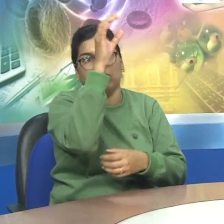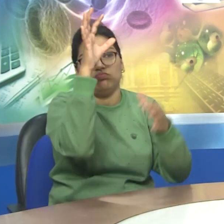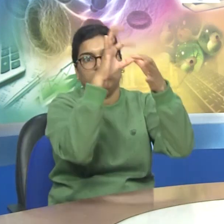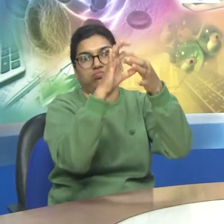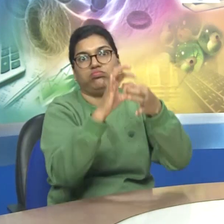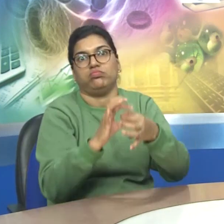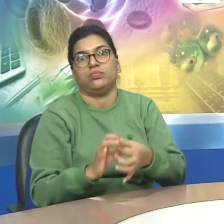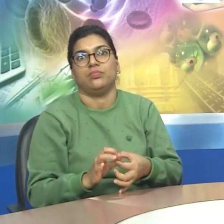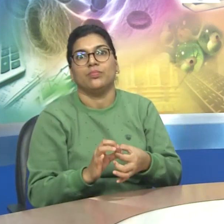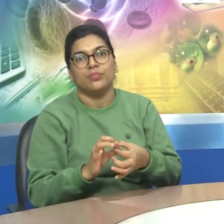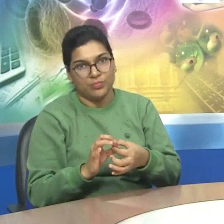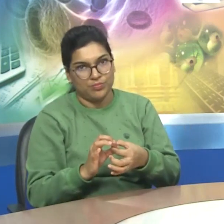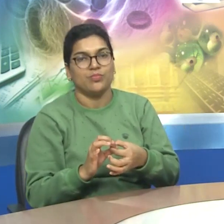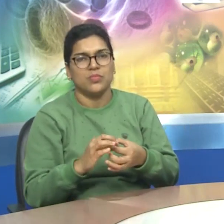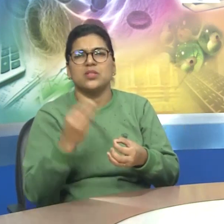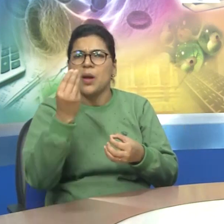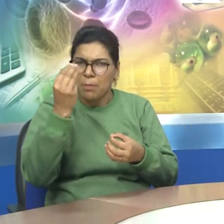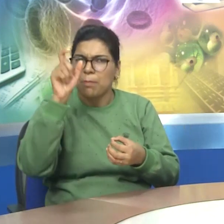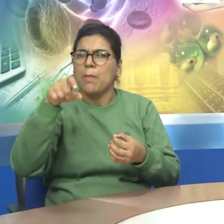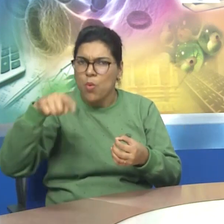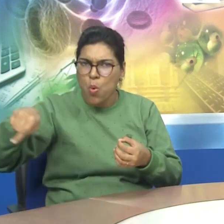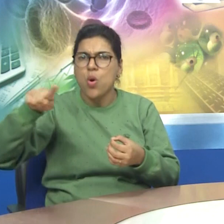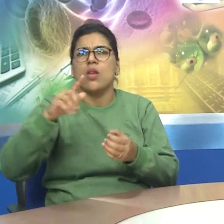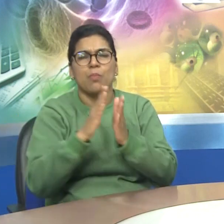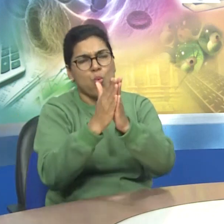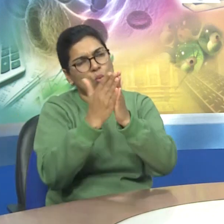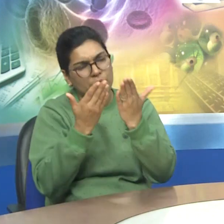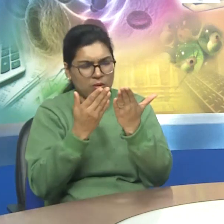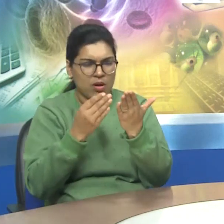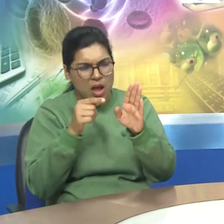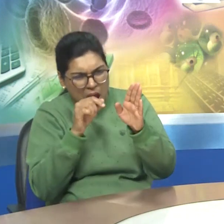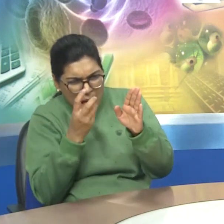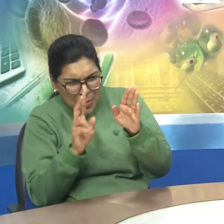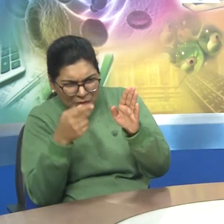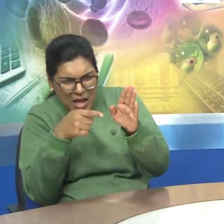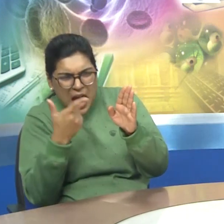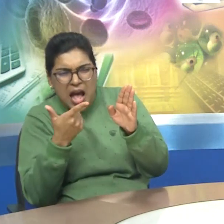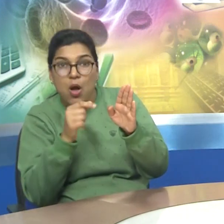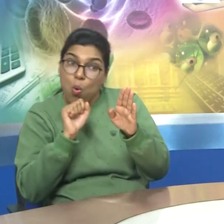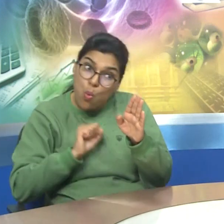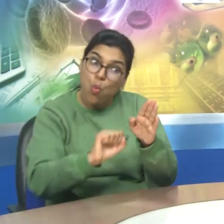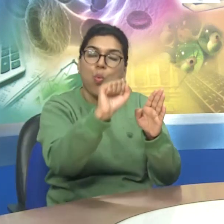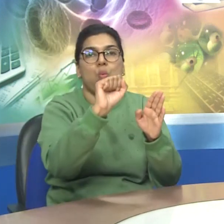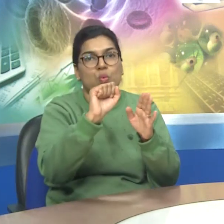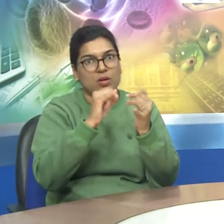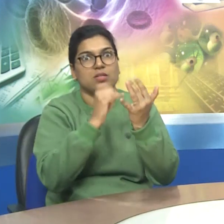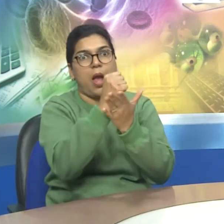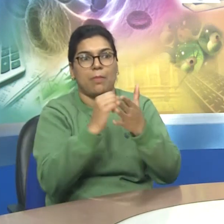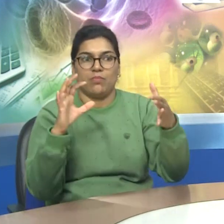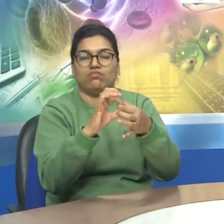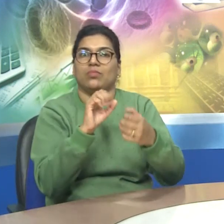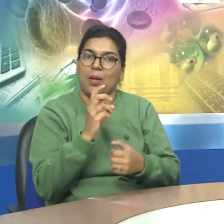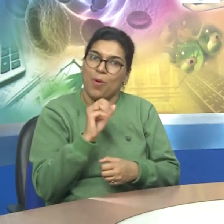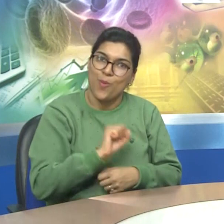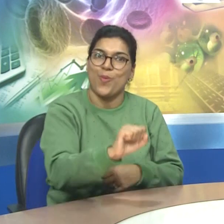subjects. So they are used as it is. You can understand by going to the